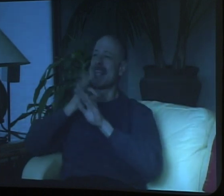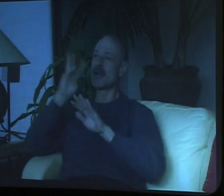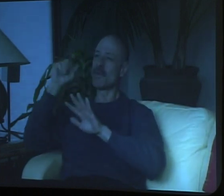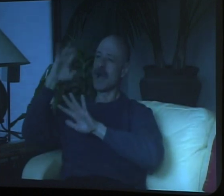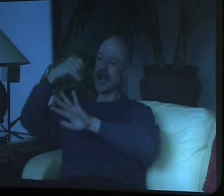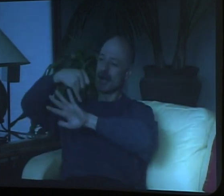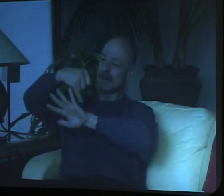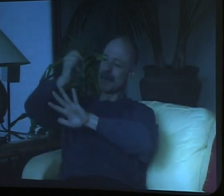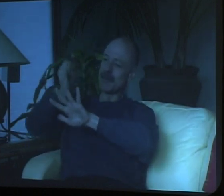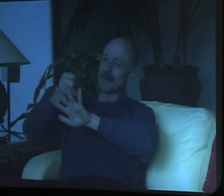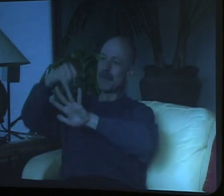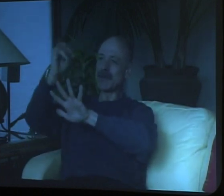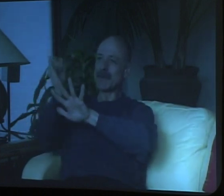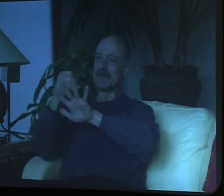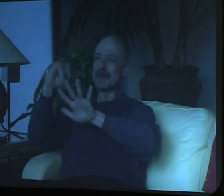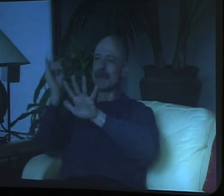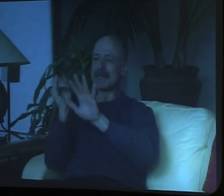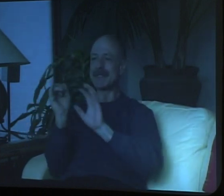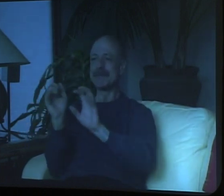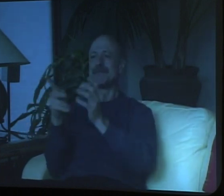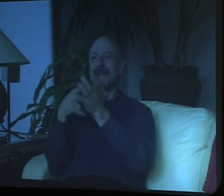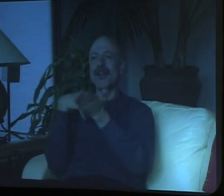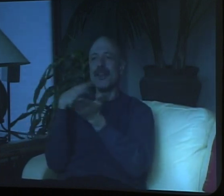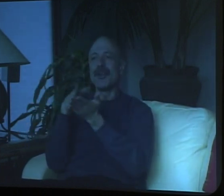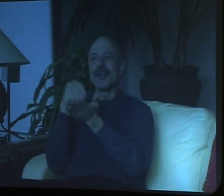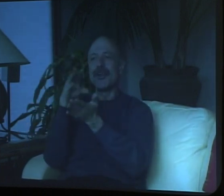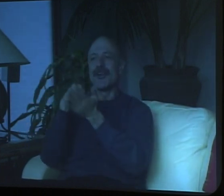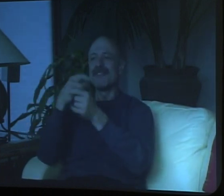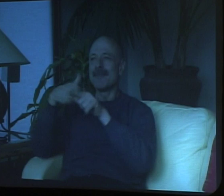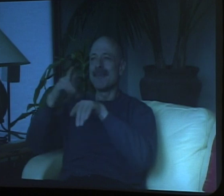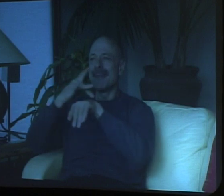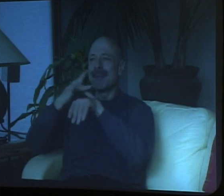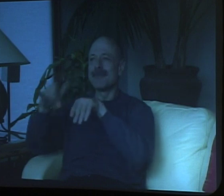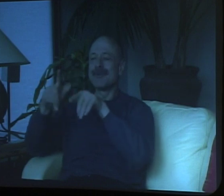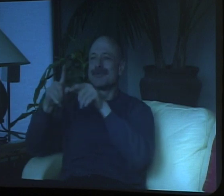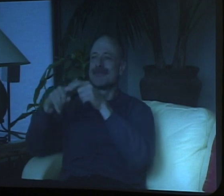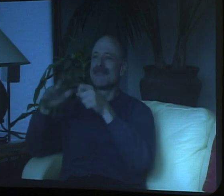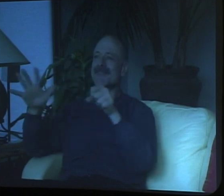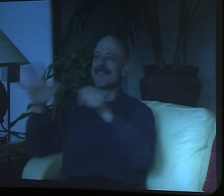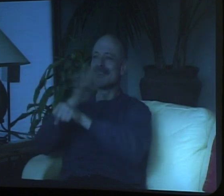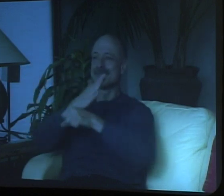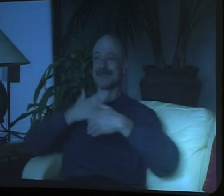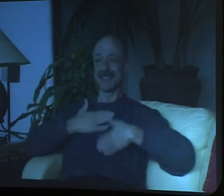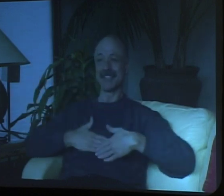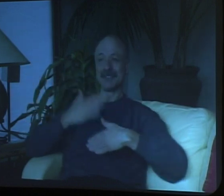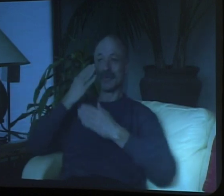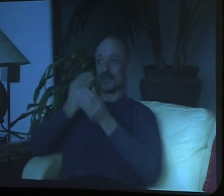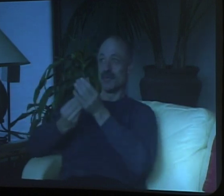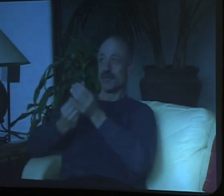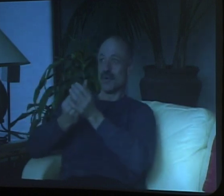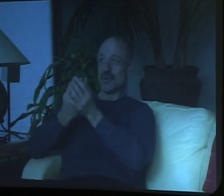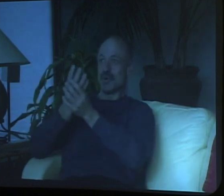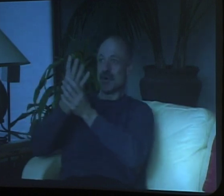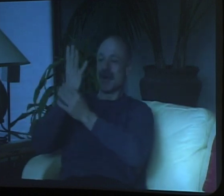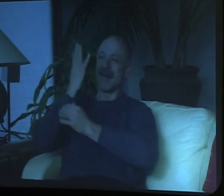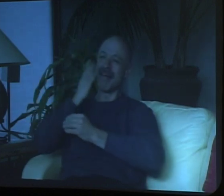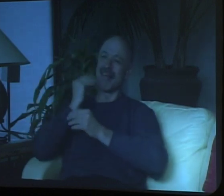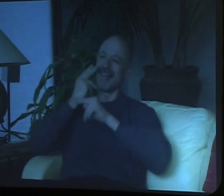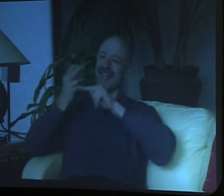and I represented my hand as the wire,